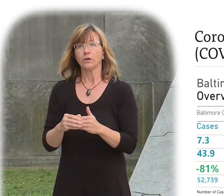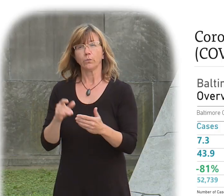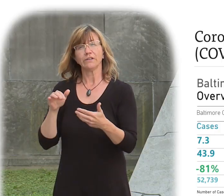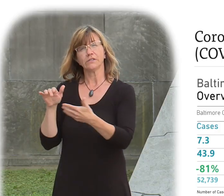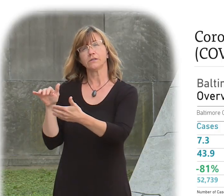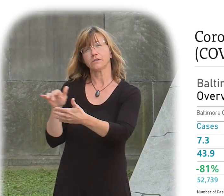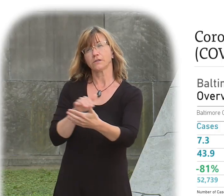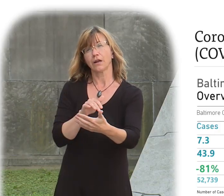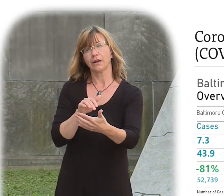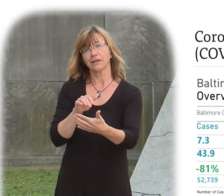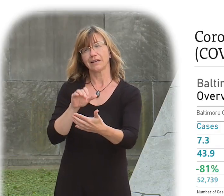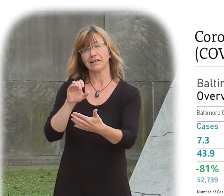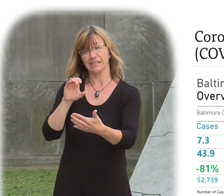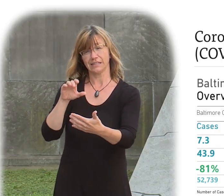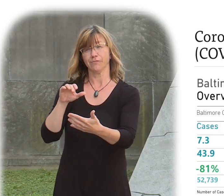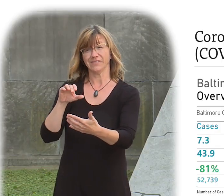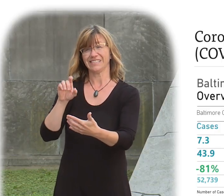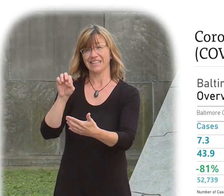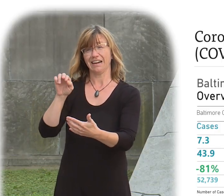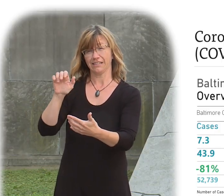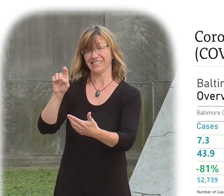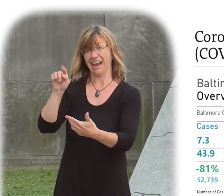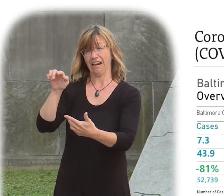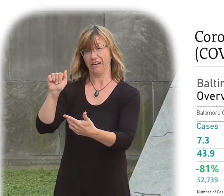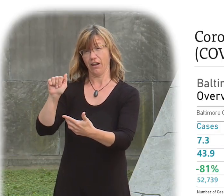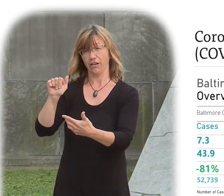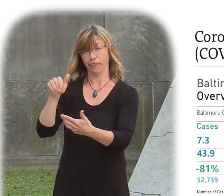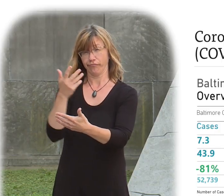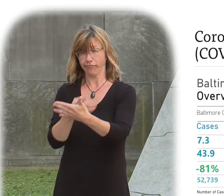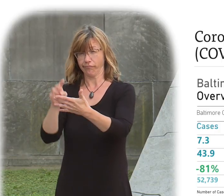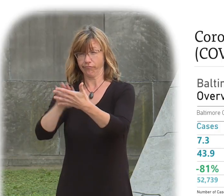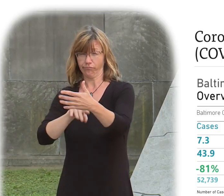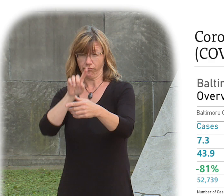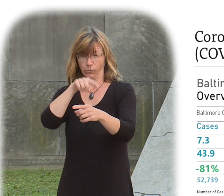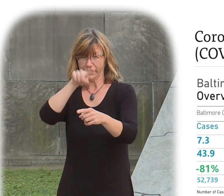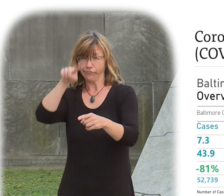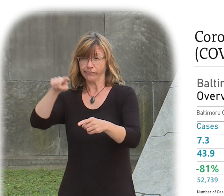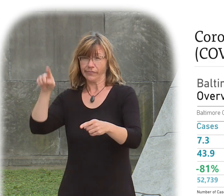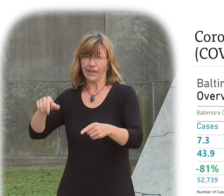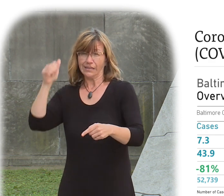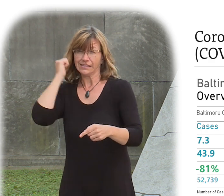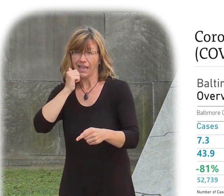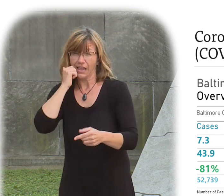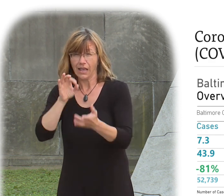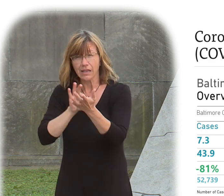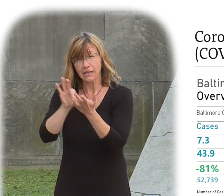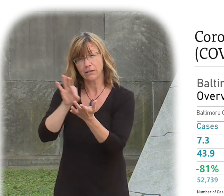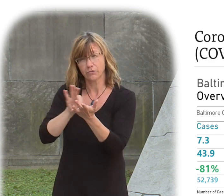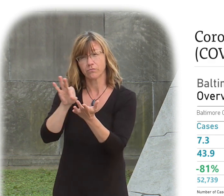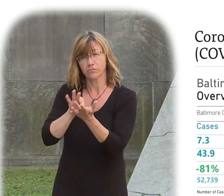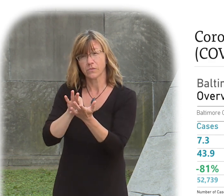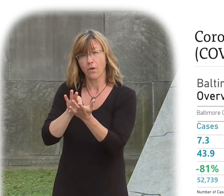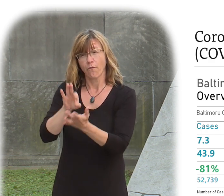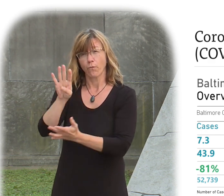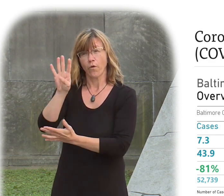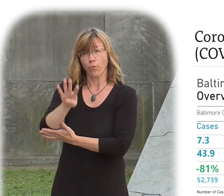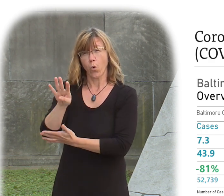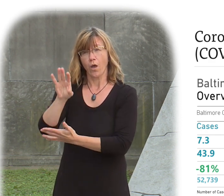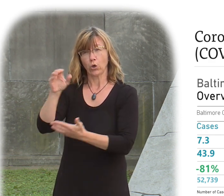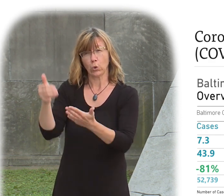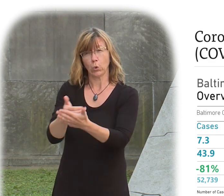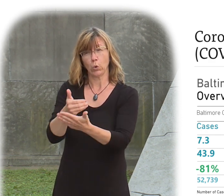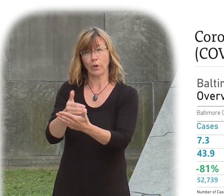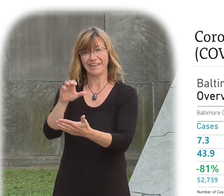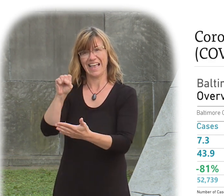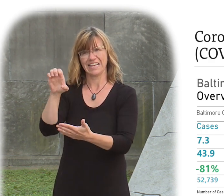marked improvements in our COVID-19 metrics. Our daily new case count average is approximately 44 new cases per